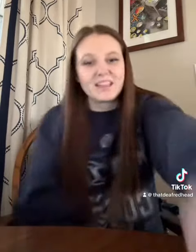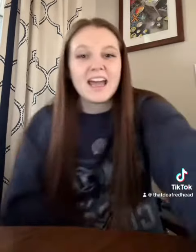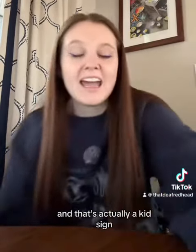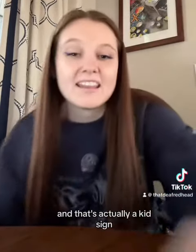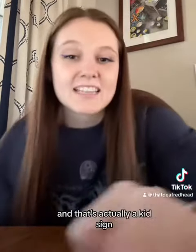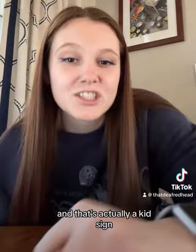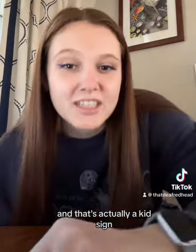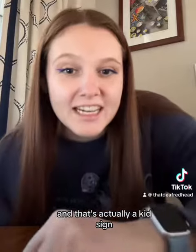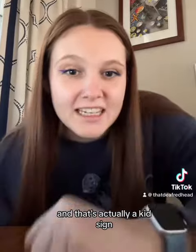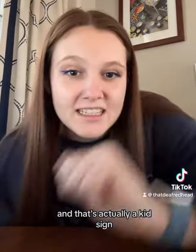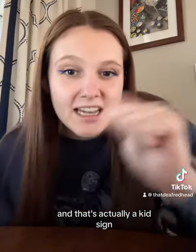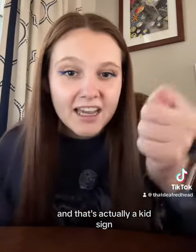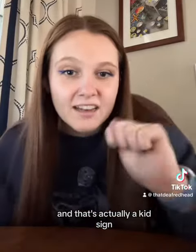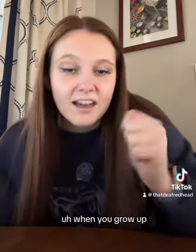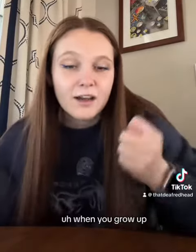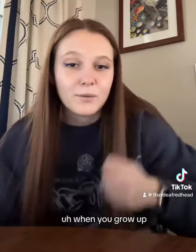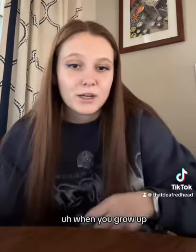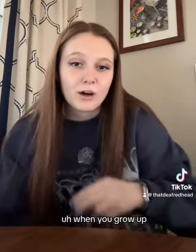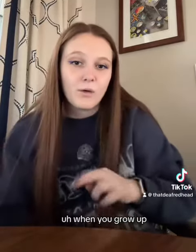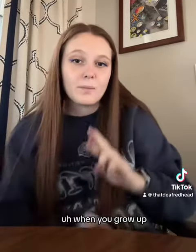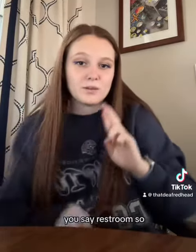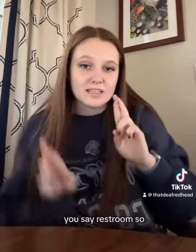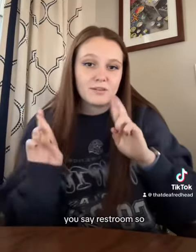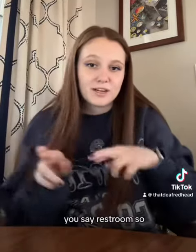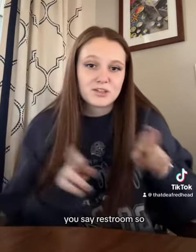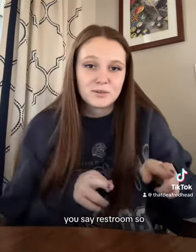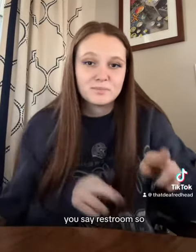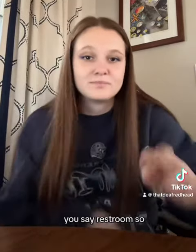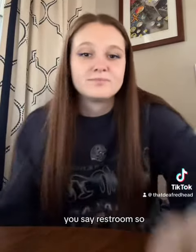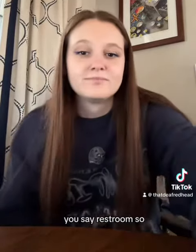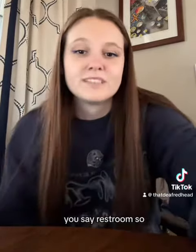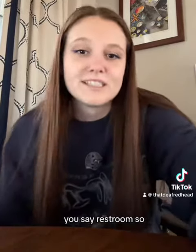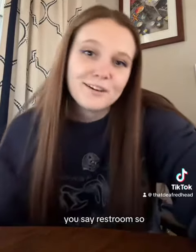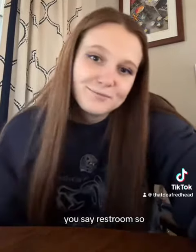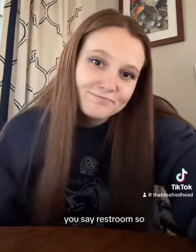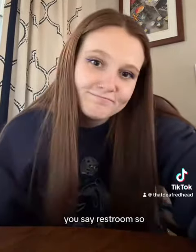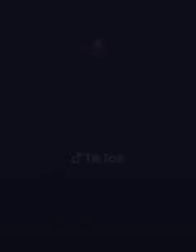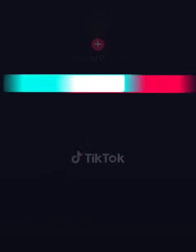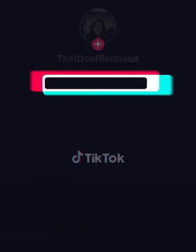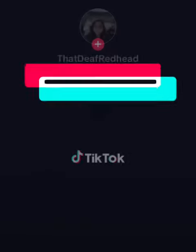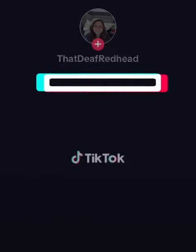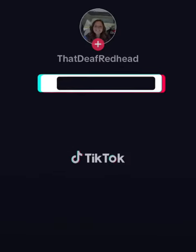And that's actually a kid sign. When you grow up, you say restroom. So